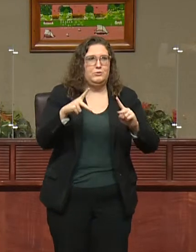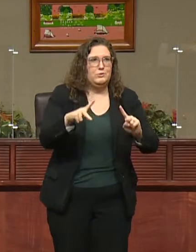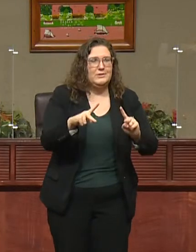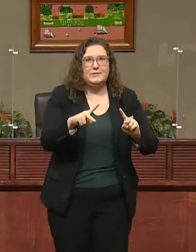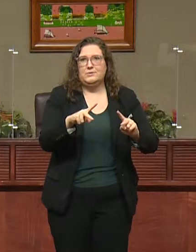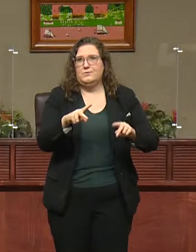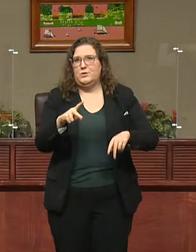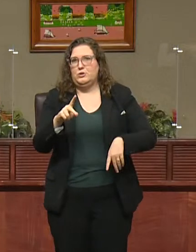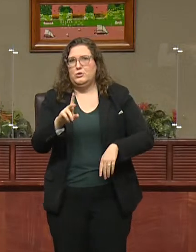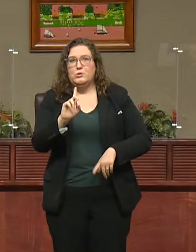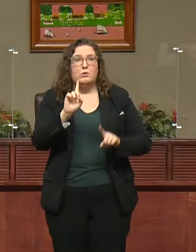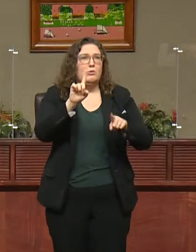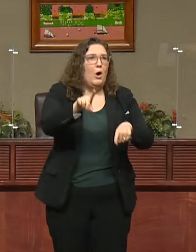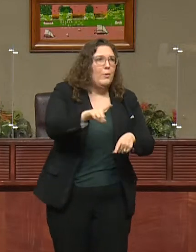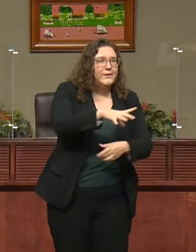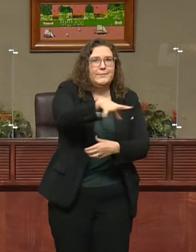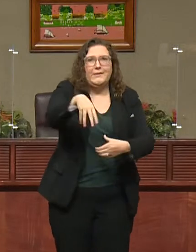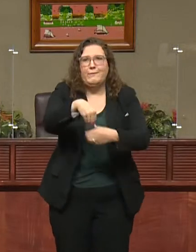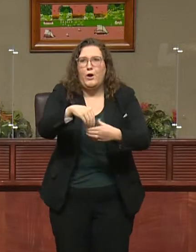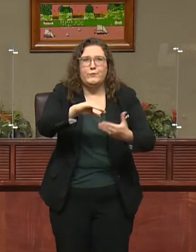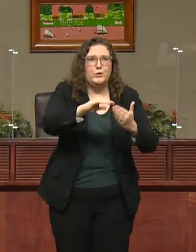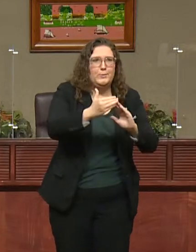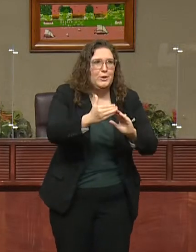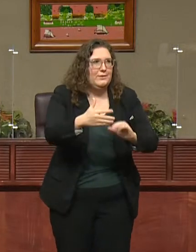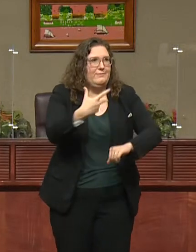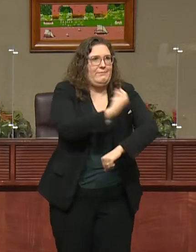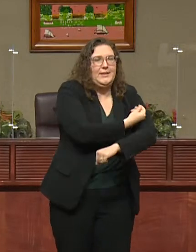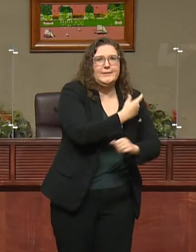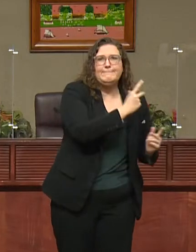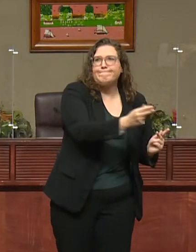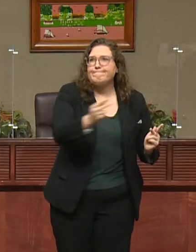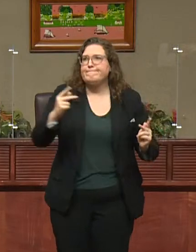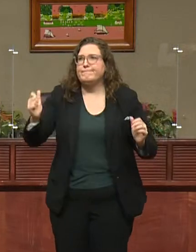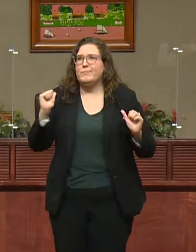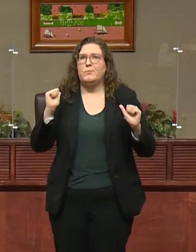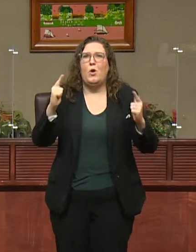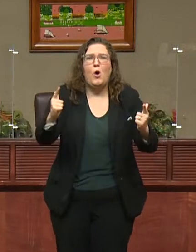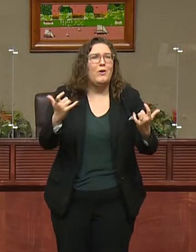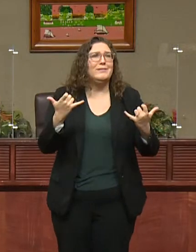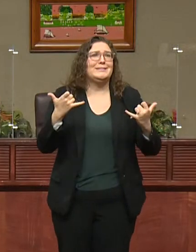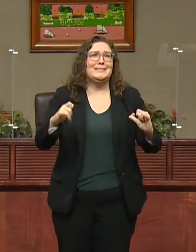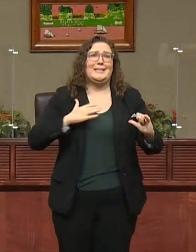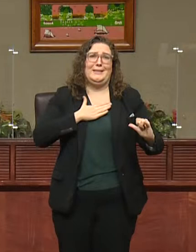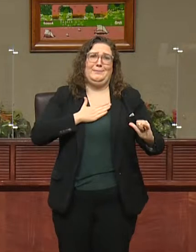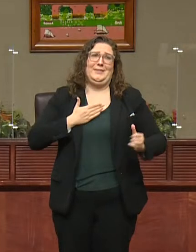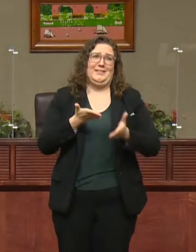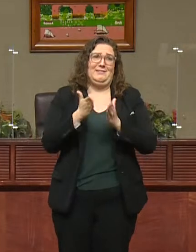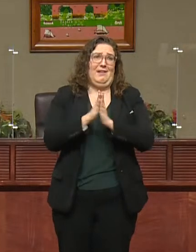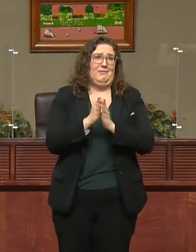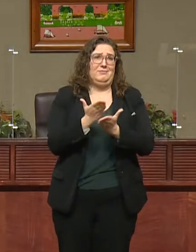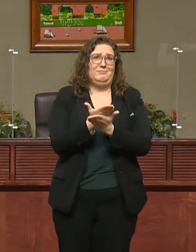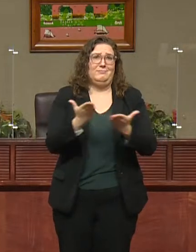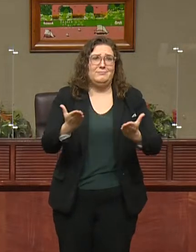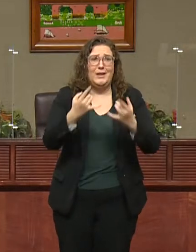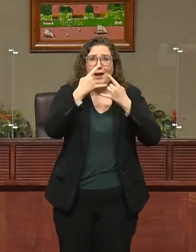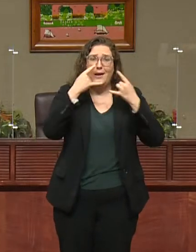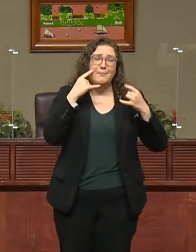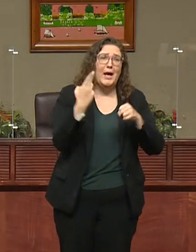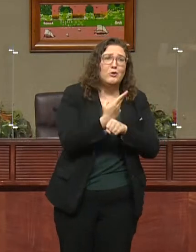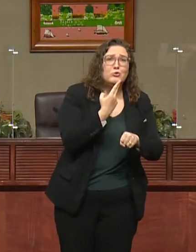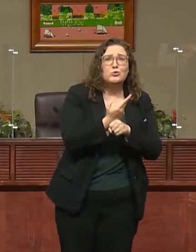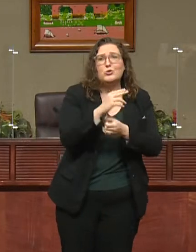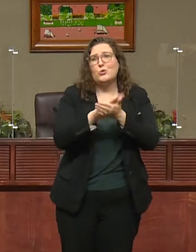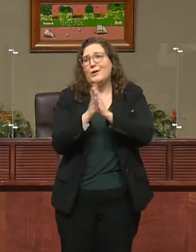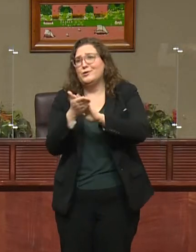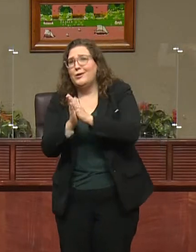and under-vaccinated populations, we'd like you to continue to practice the pandemic precautions so that we can get a handle on this